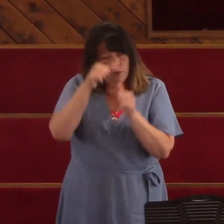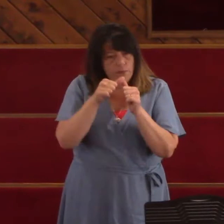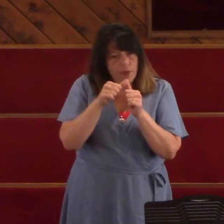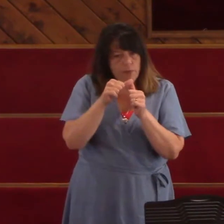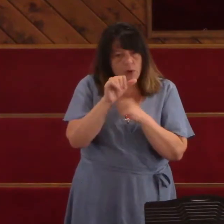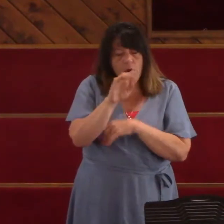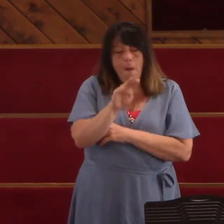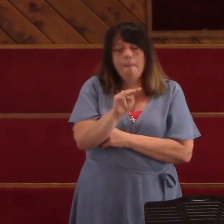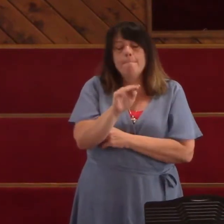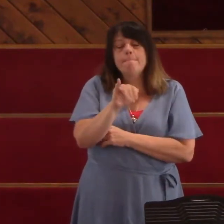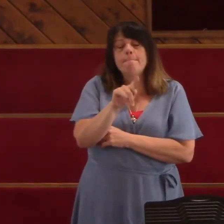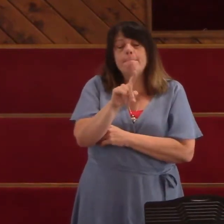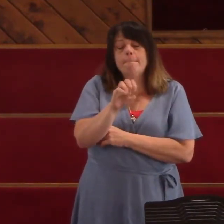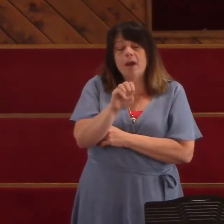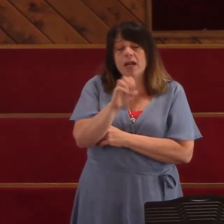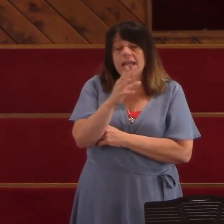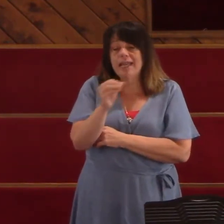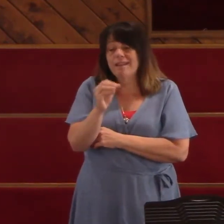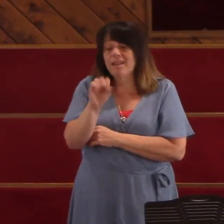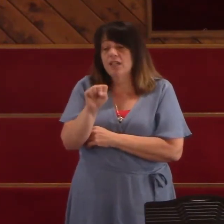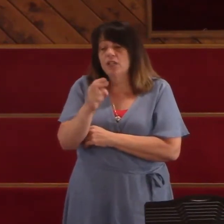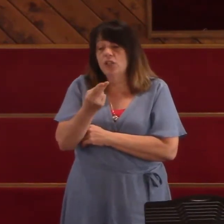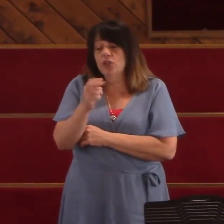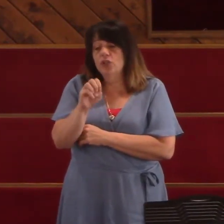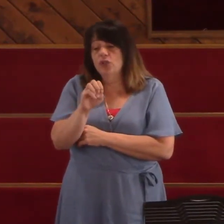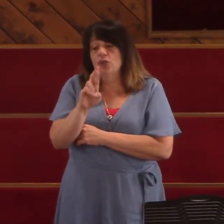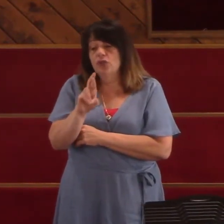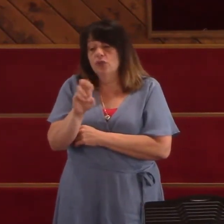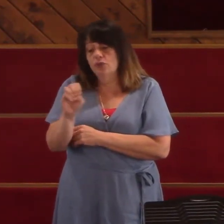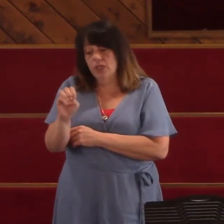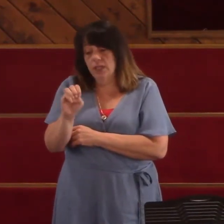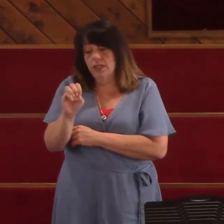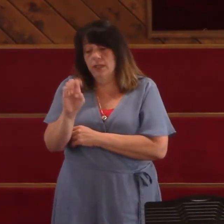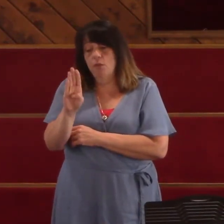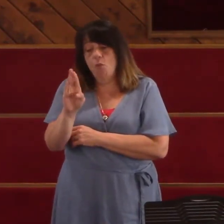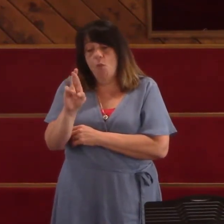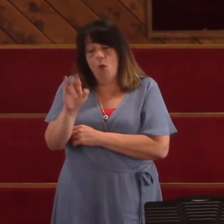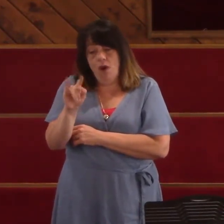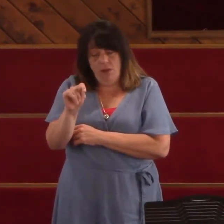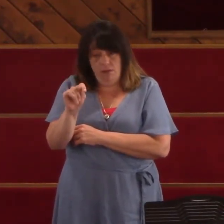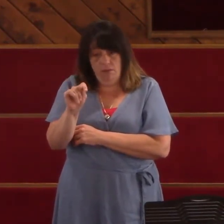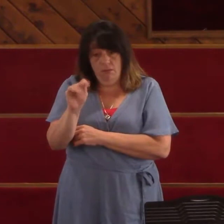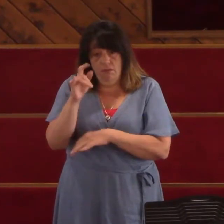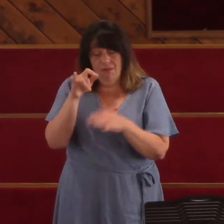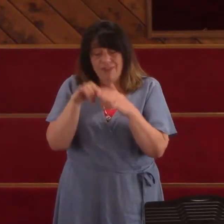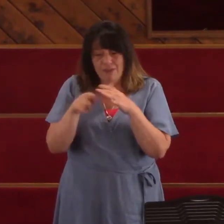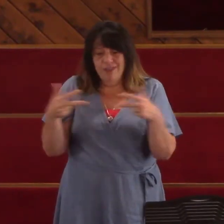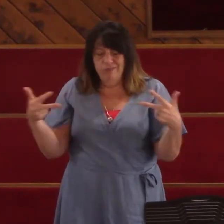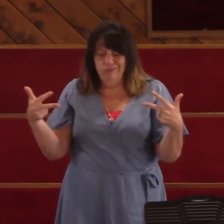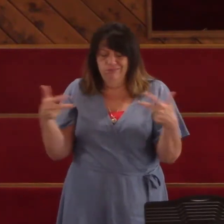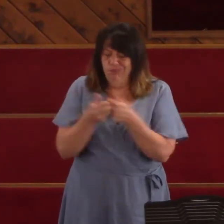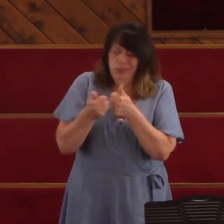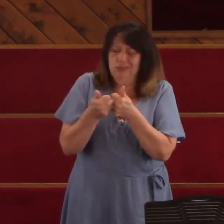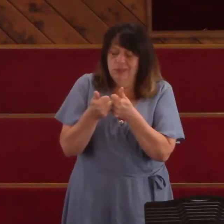they're with need of our prayers. And then we want to